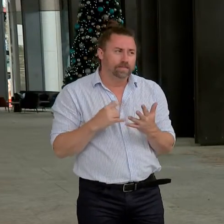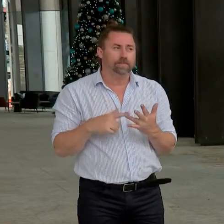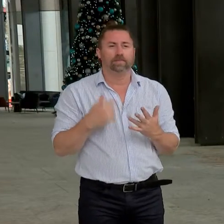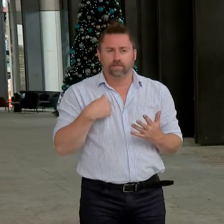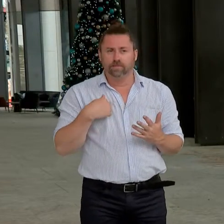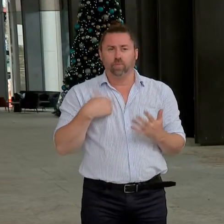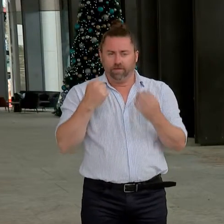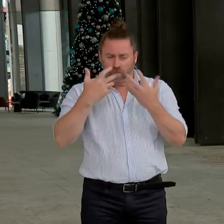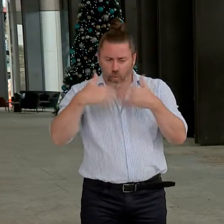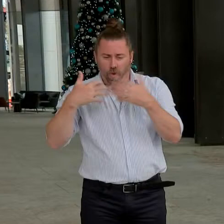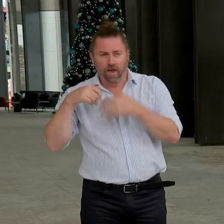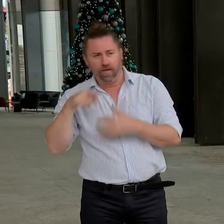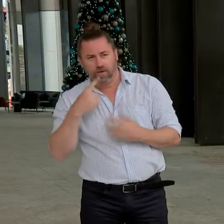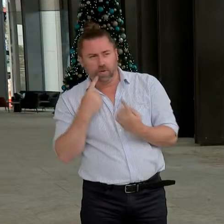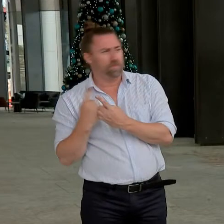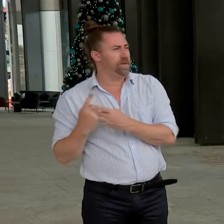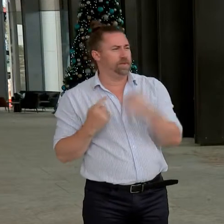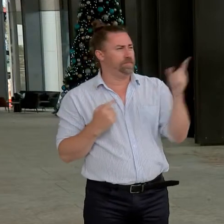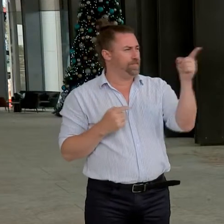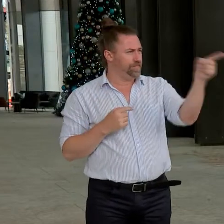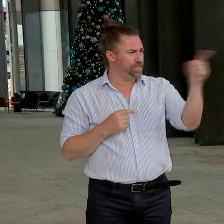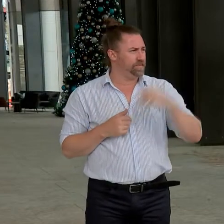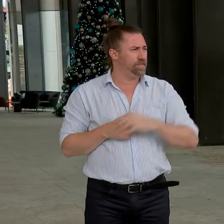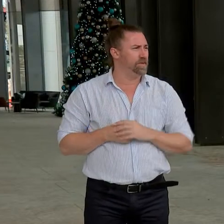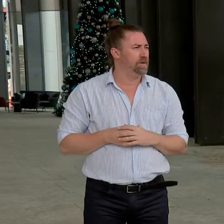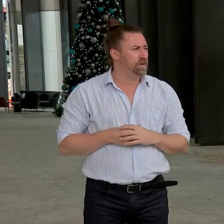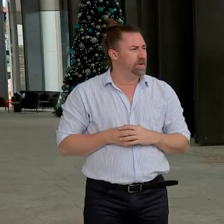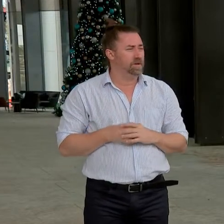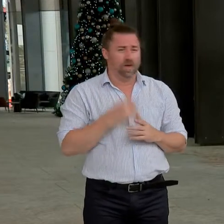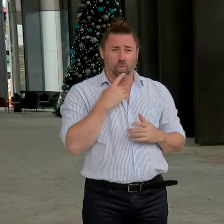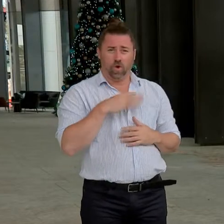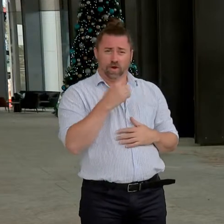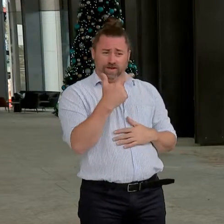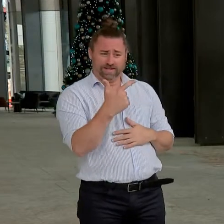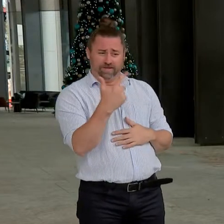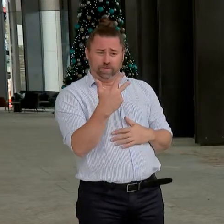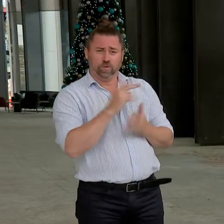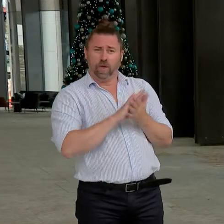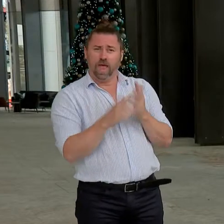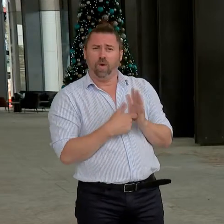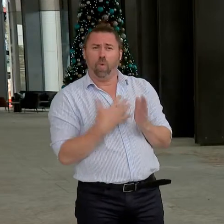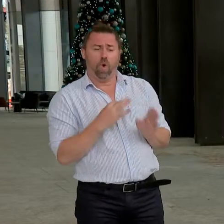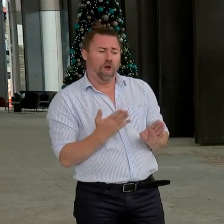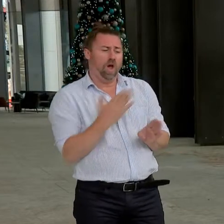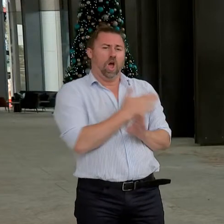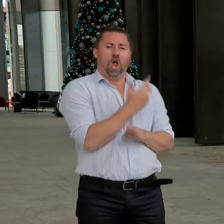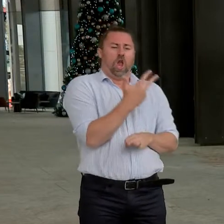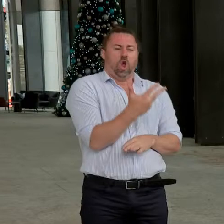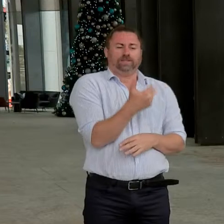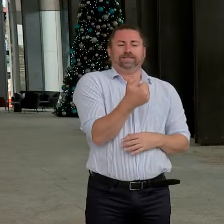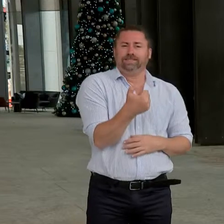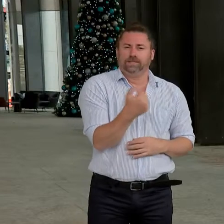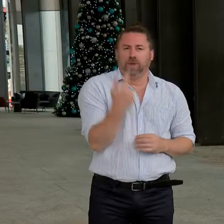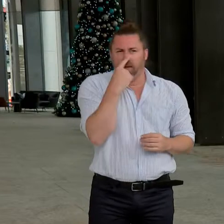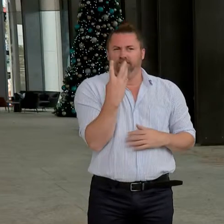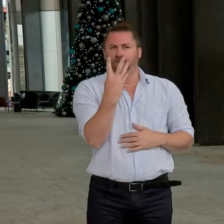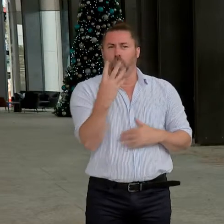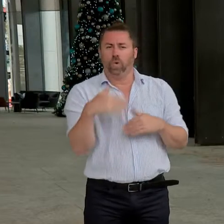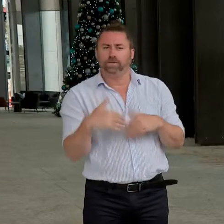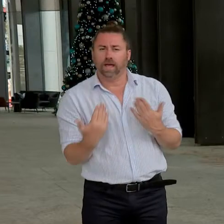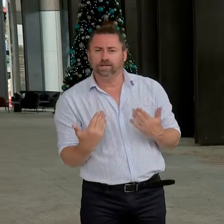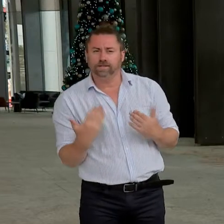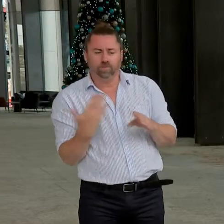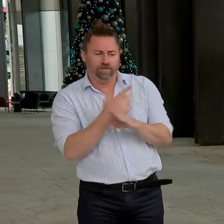those issues. Have you considered bouncing out the time from 72 hours to like 96? Look, we will take advice on that, and I know all of the